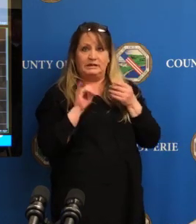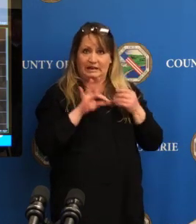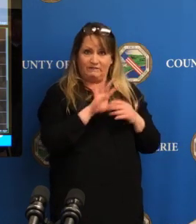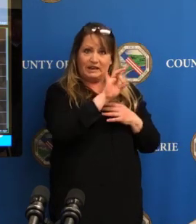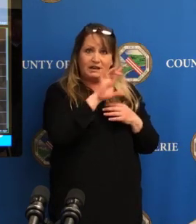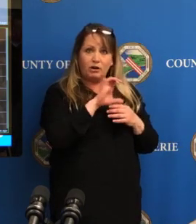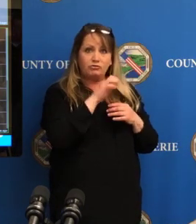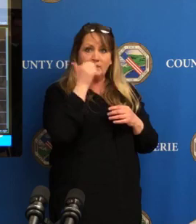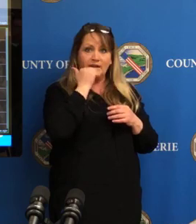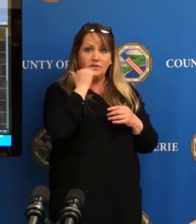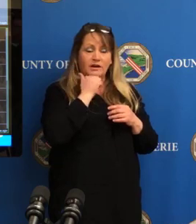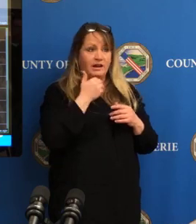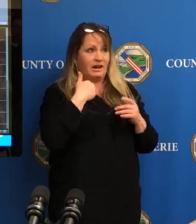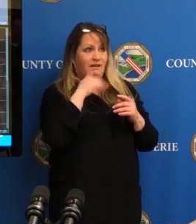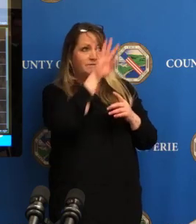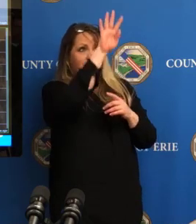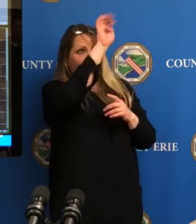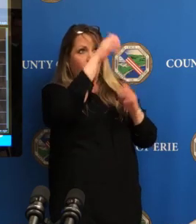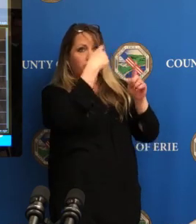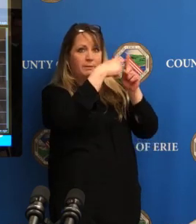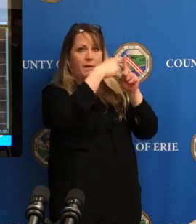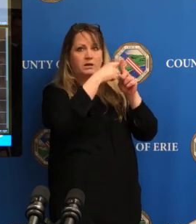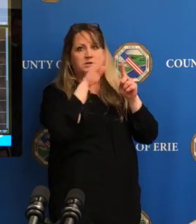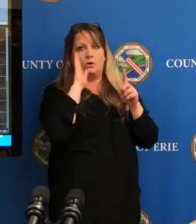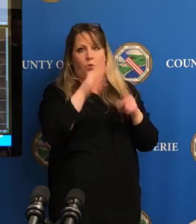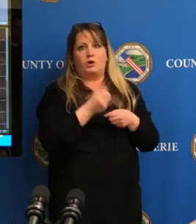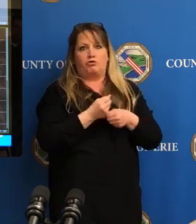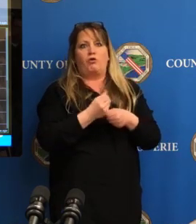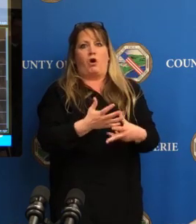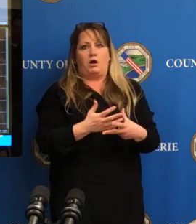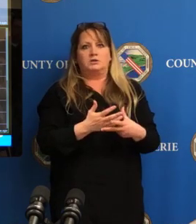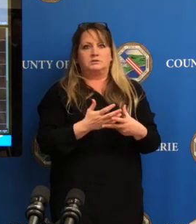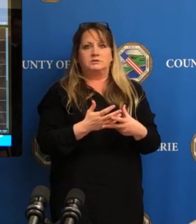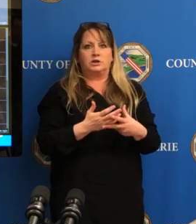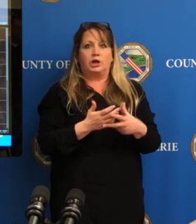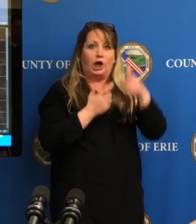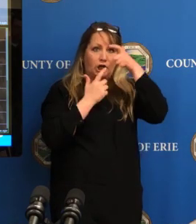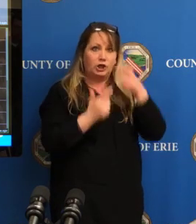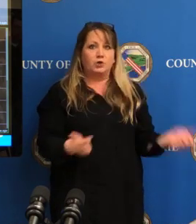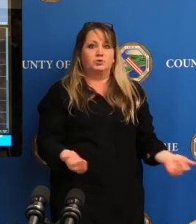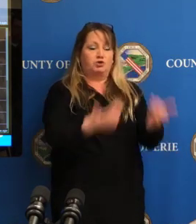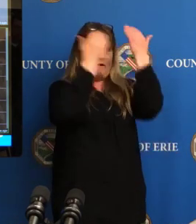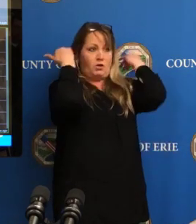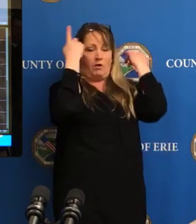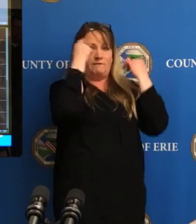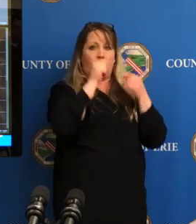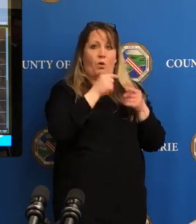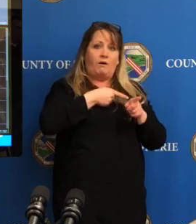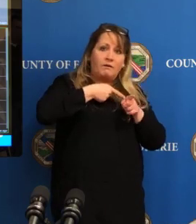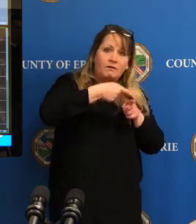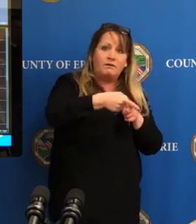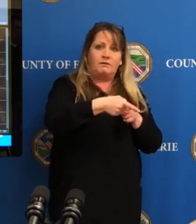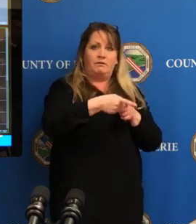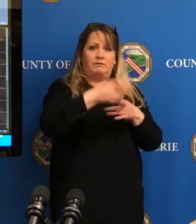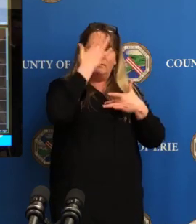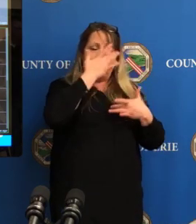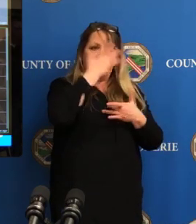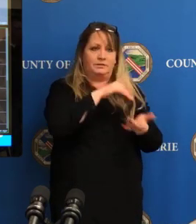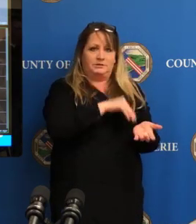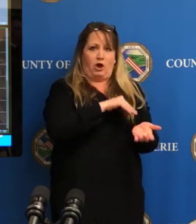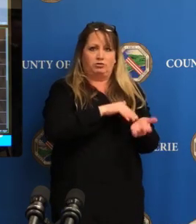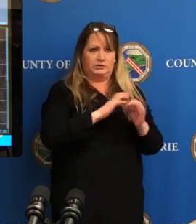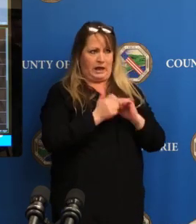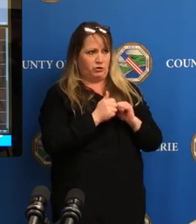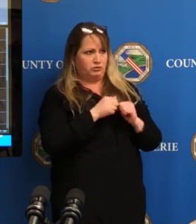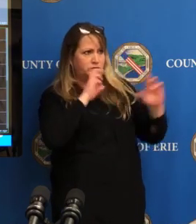and they got 400 positive, yeah, that would cause a huge overload on our epidemiologists and how they're able to respond